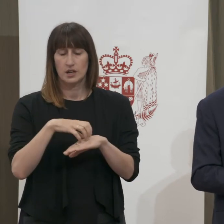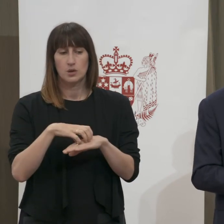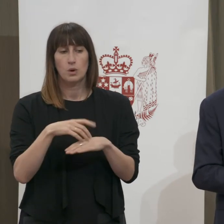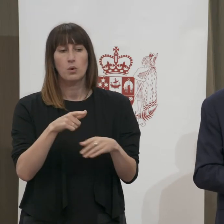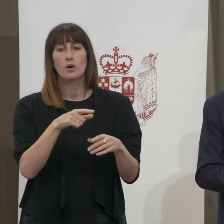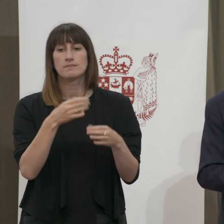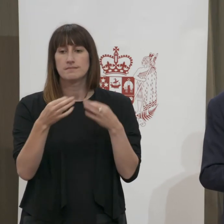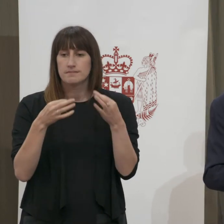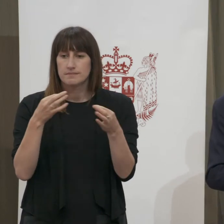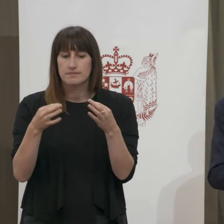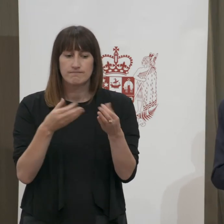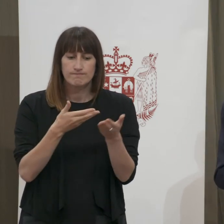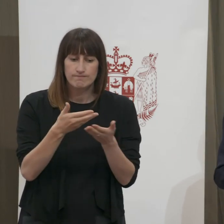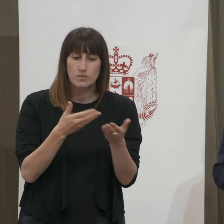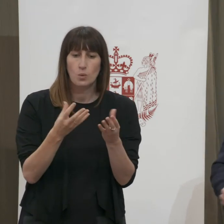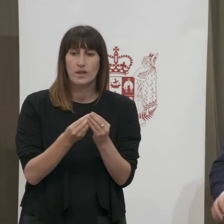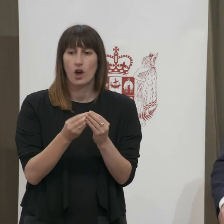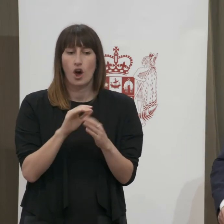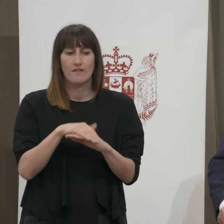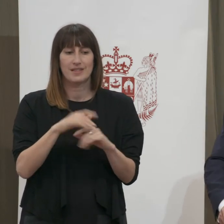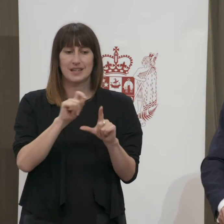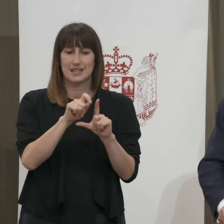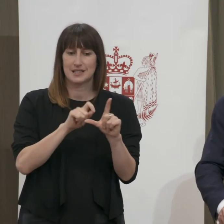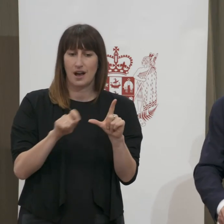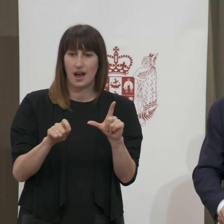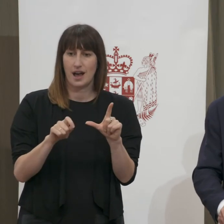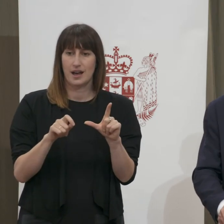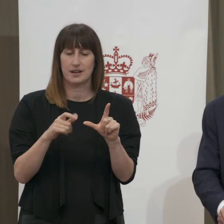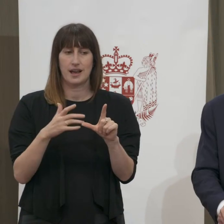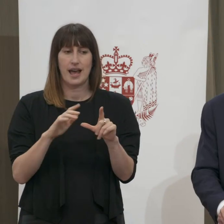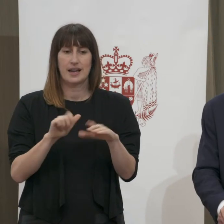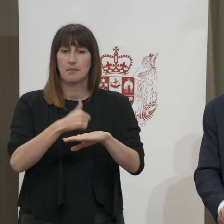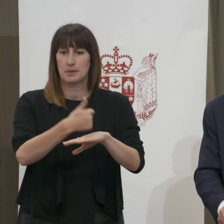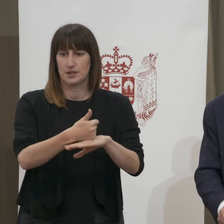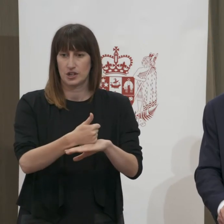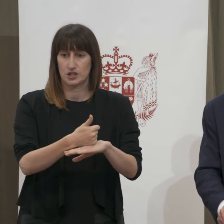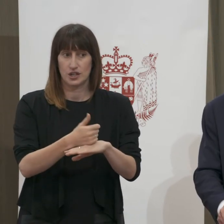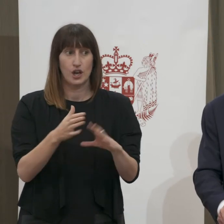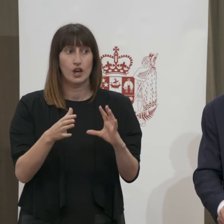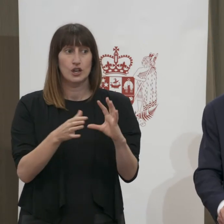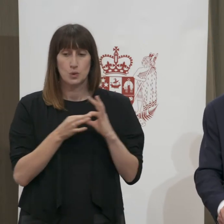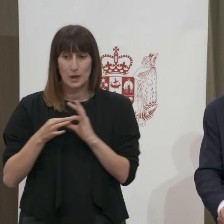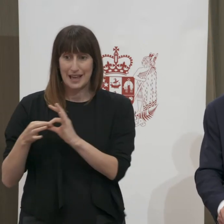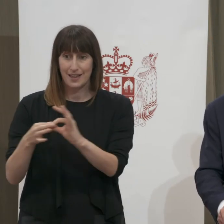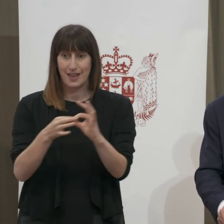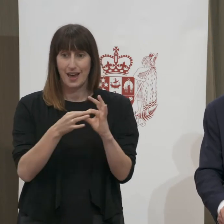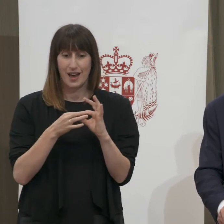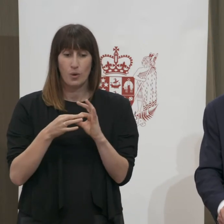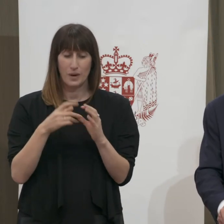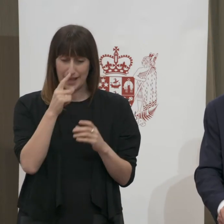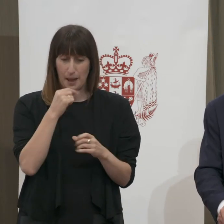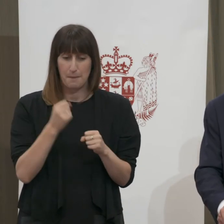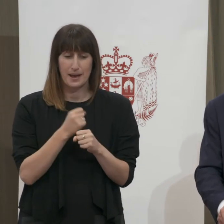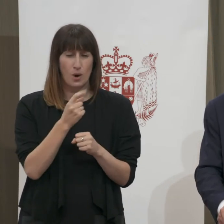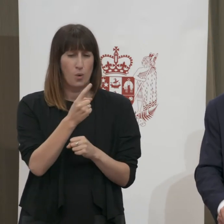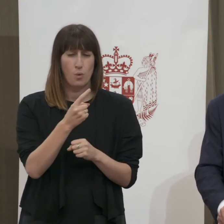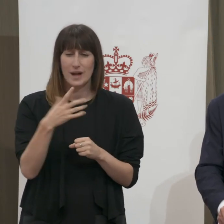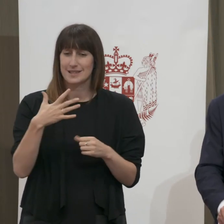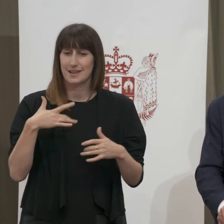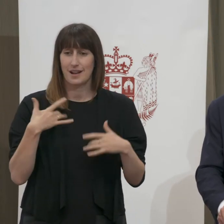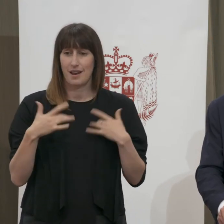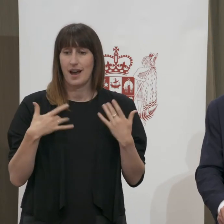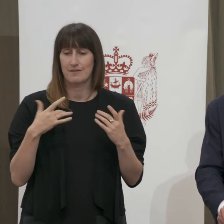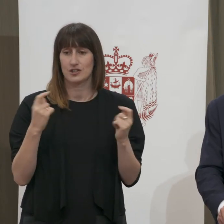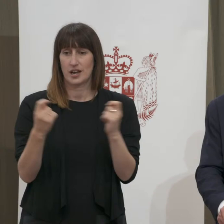and implementation. Together, we have an opportunity to make a once-in-a-lifetime change, to put in place a